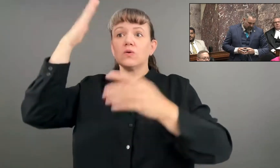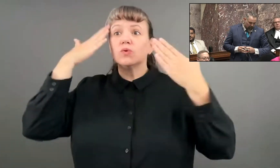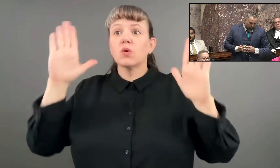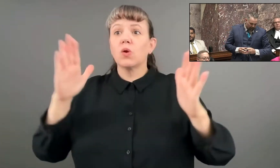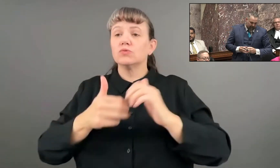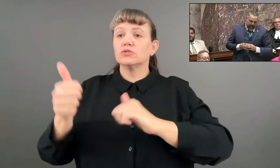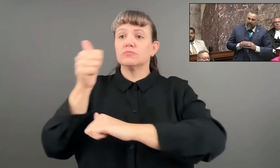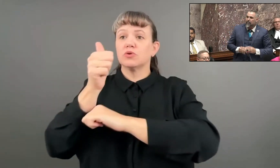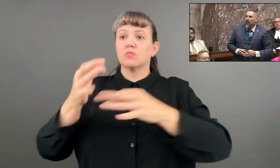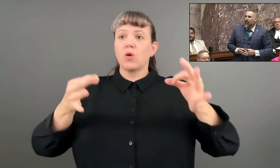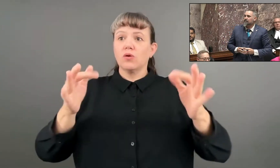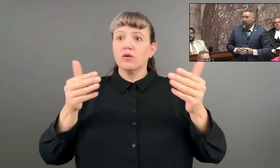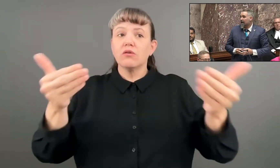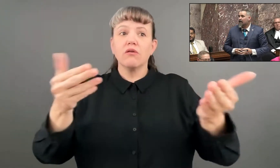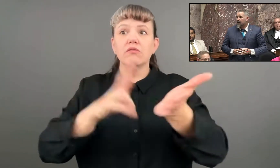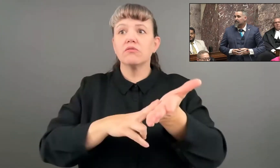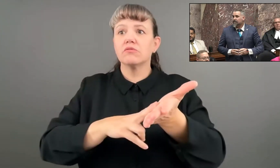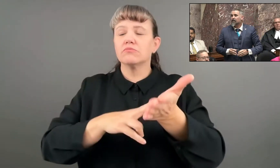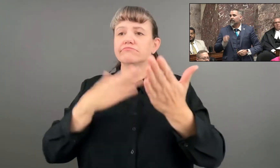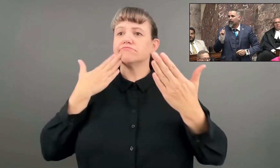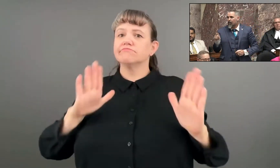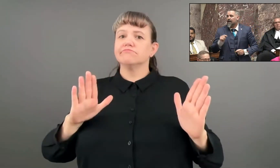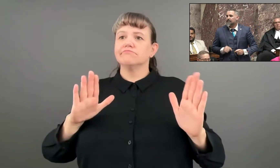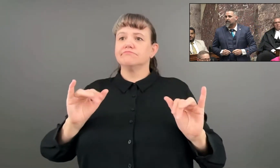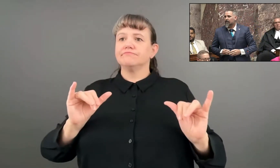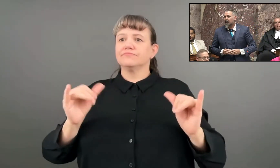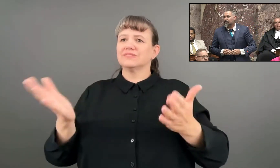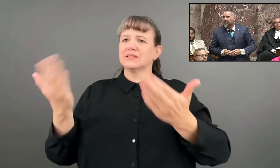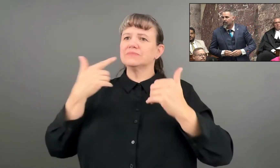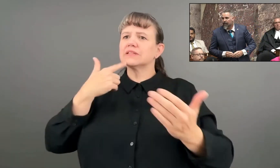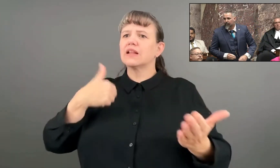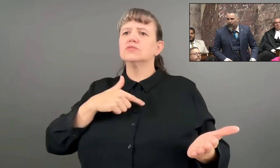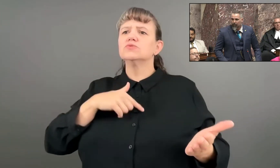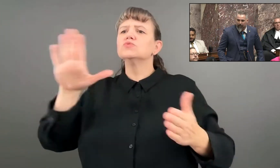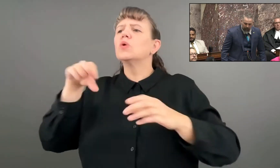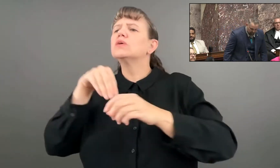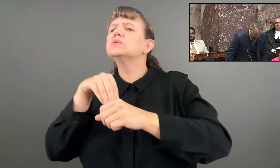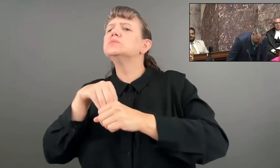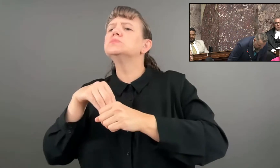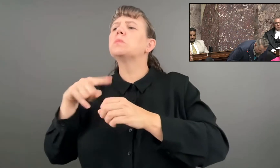Columbians what his cabal's plan is for reconciliation moving